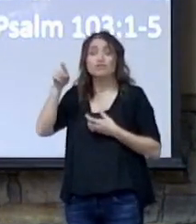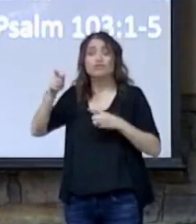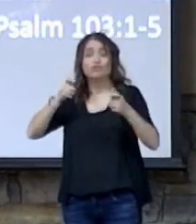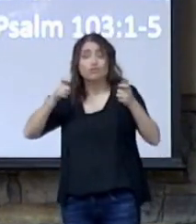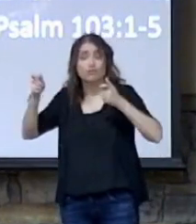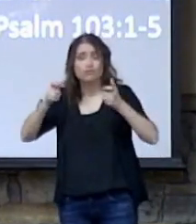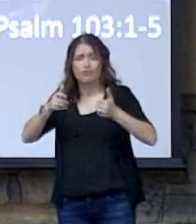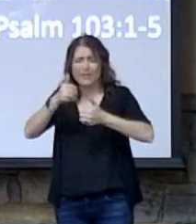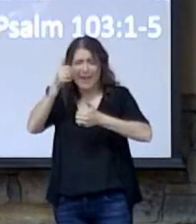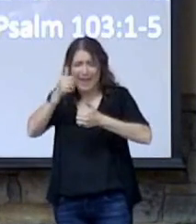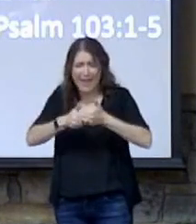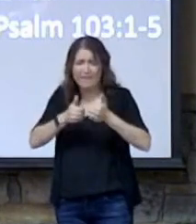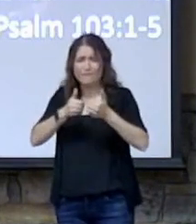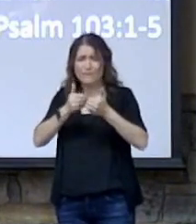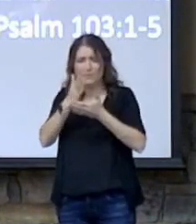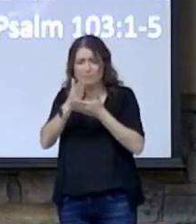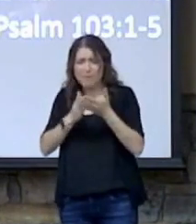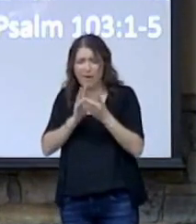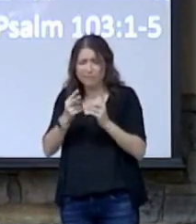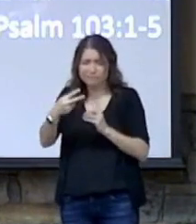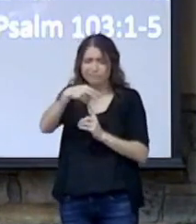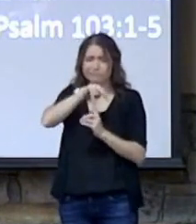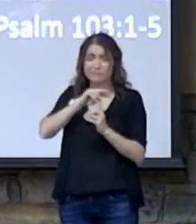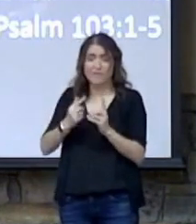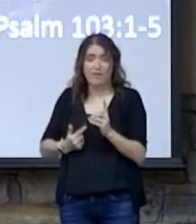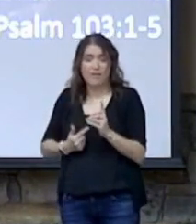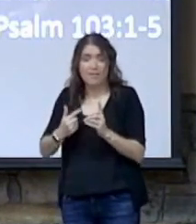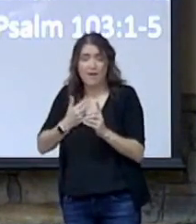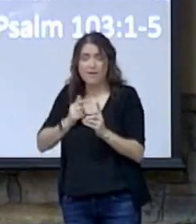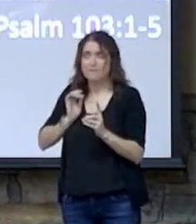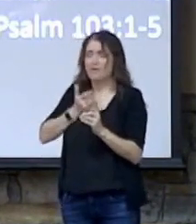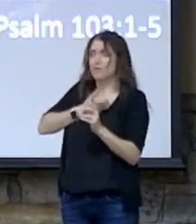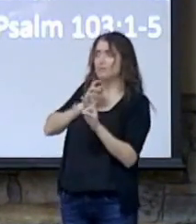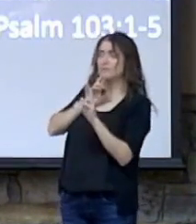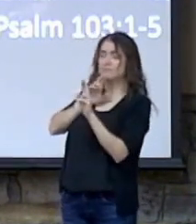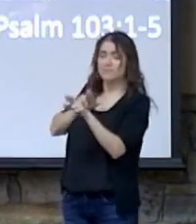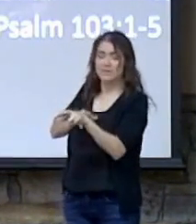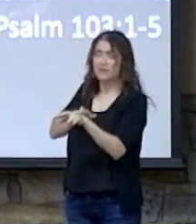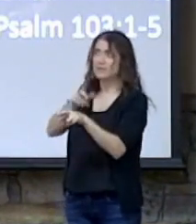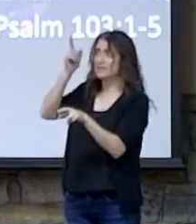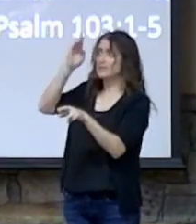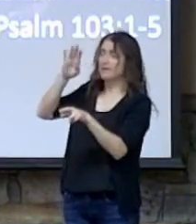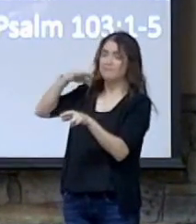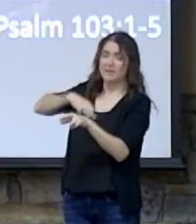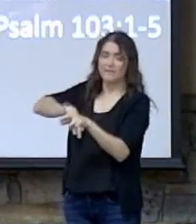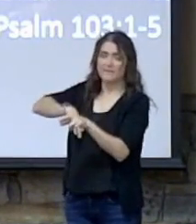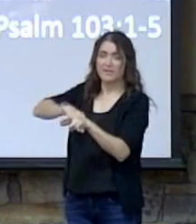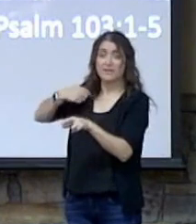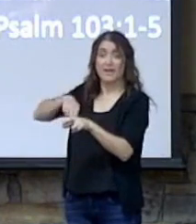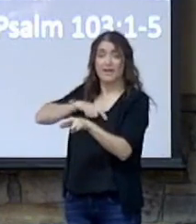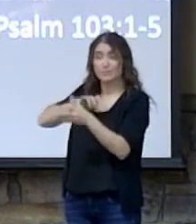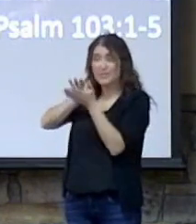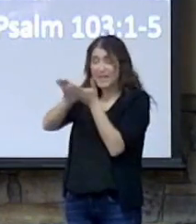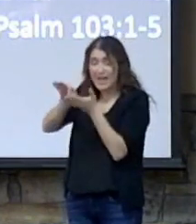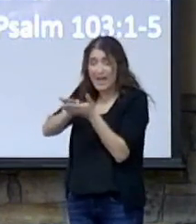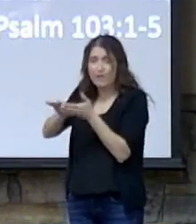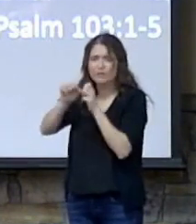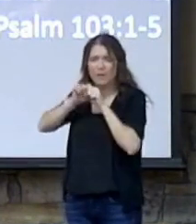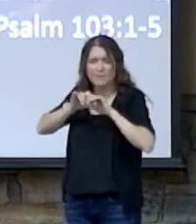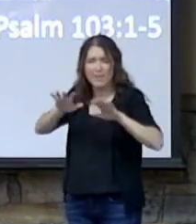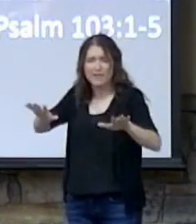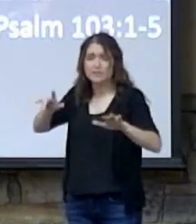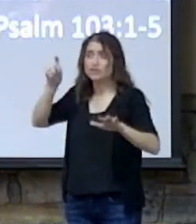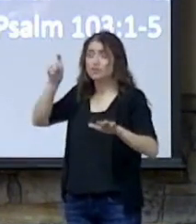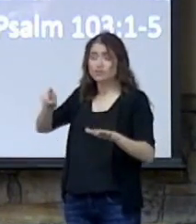every aspect of our lives and our response to God's benefits. As we count our blessings, should be that